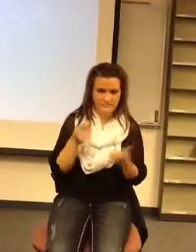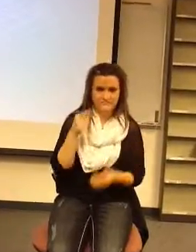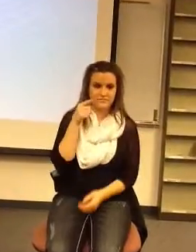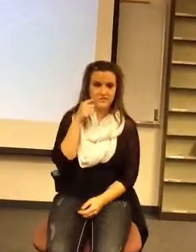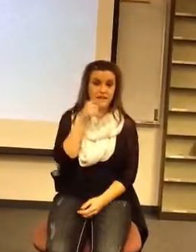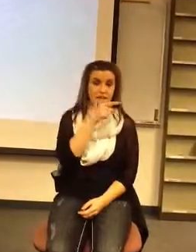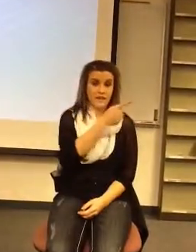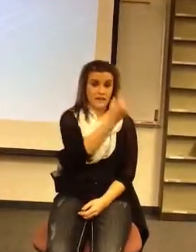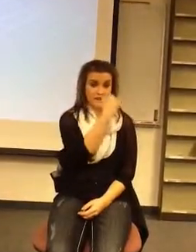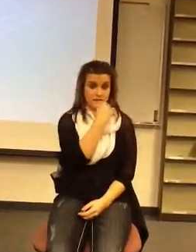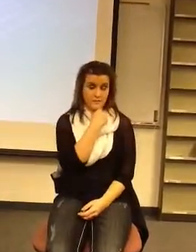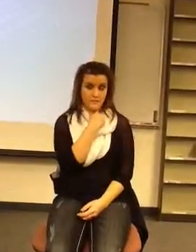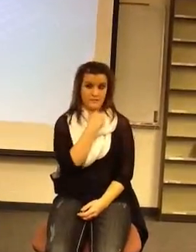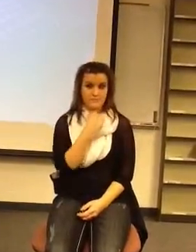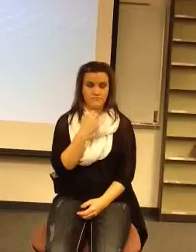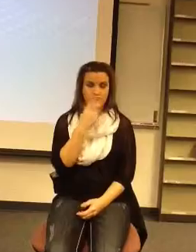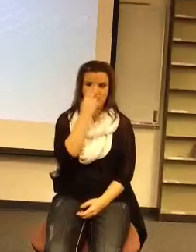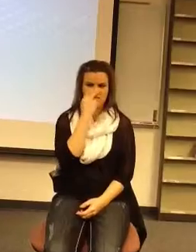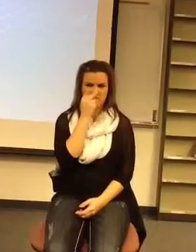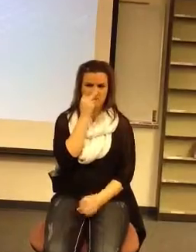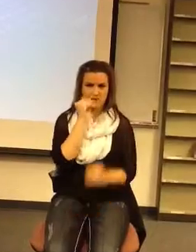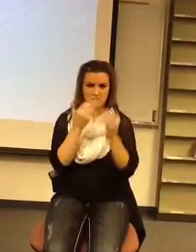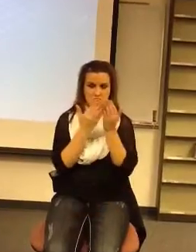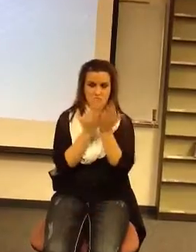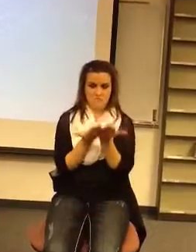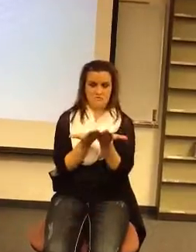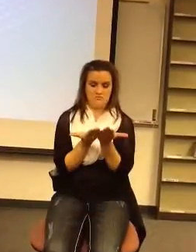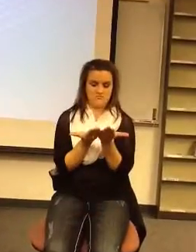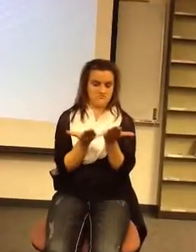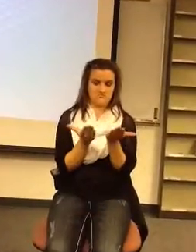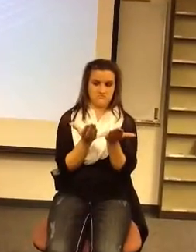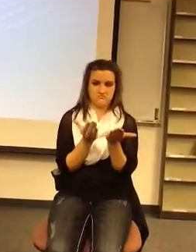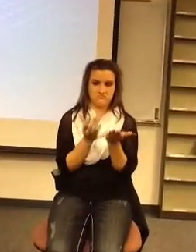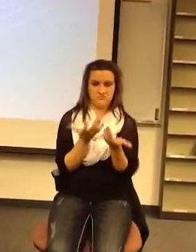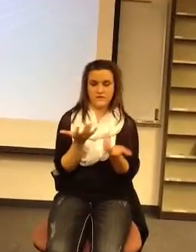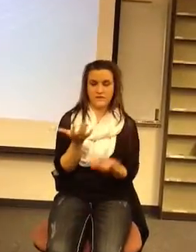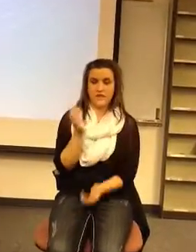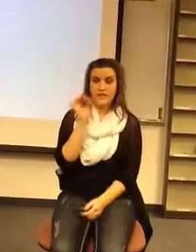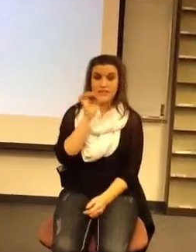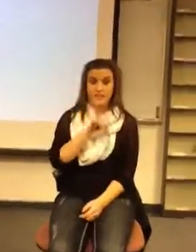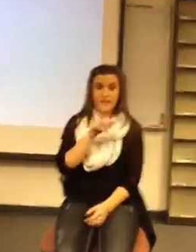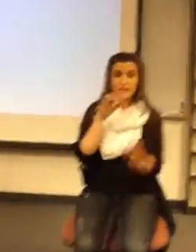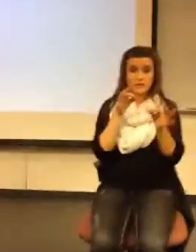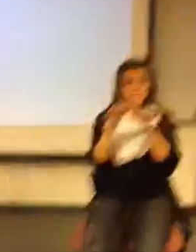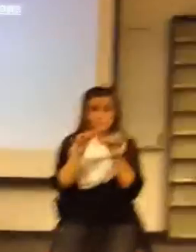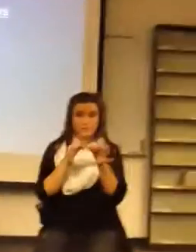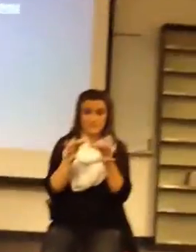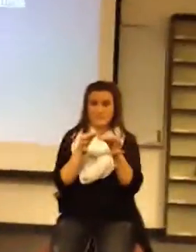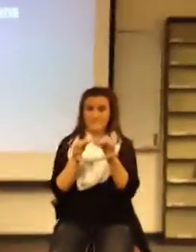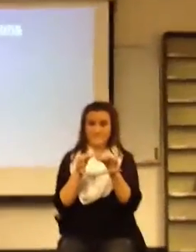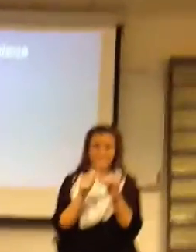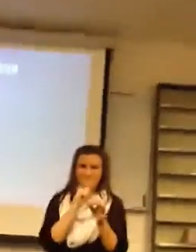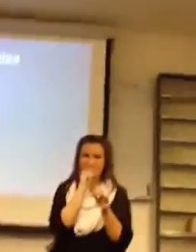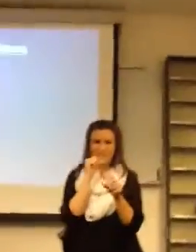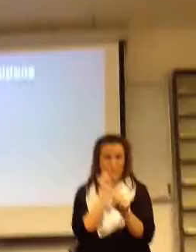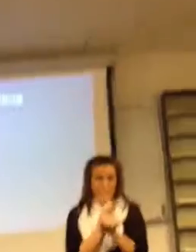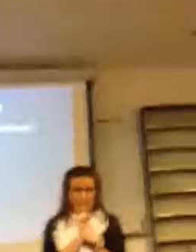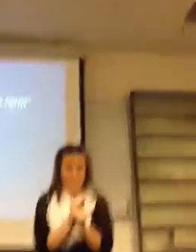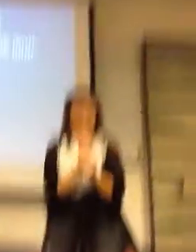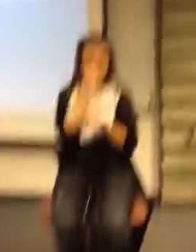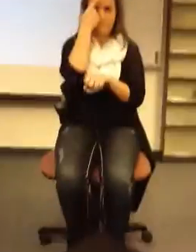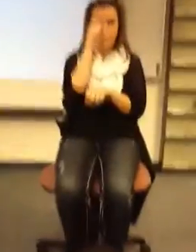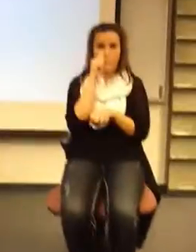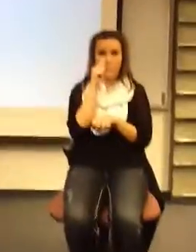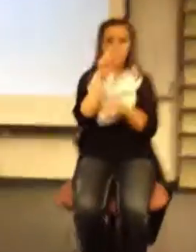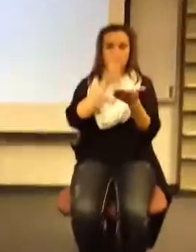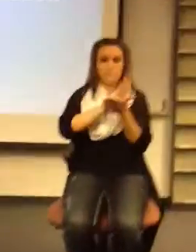books that kids read. But unfortunately, it's not really descriptive enough when we're talking about this in a more academic context.